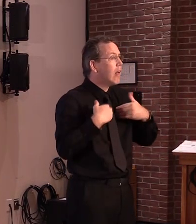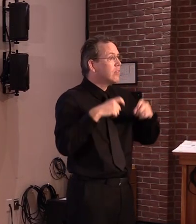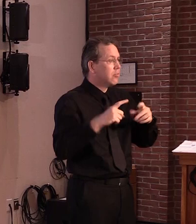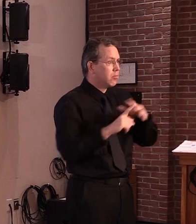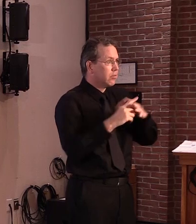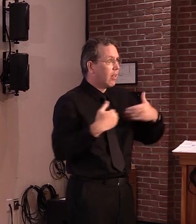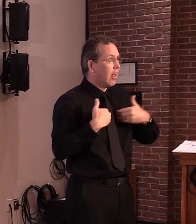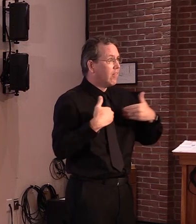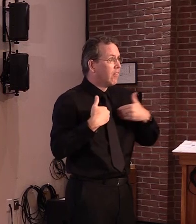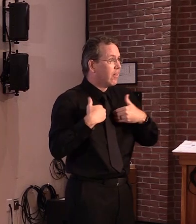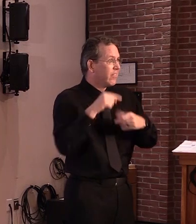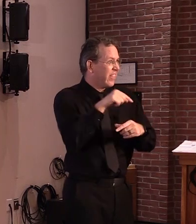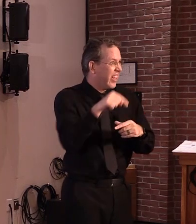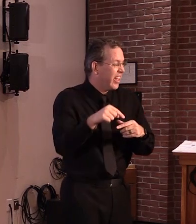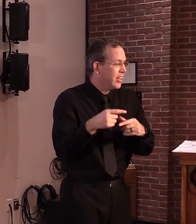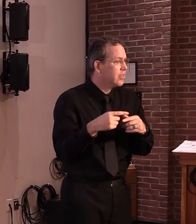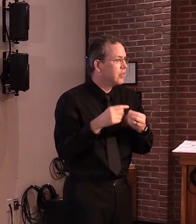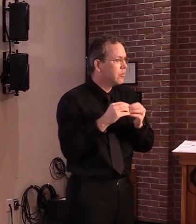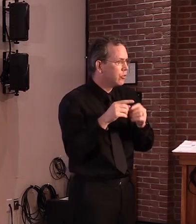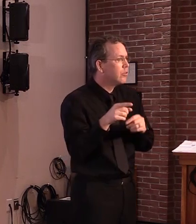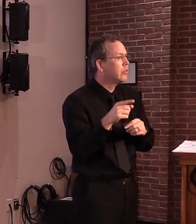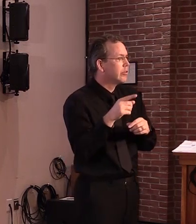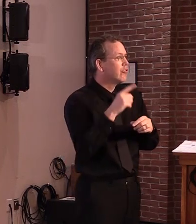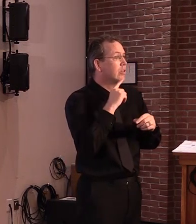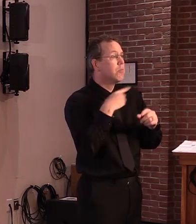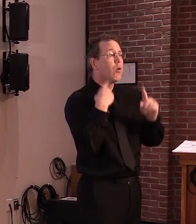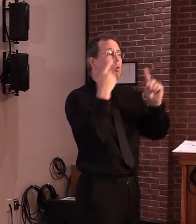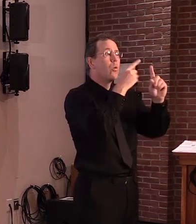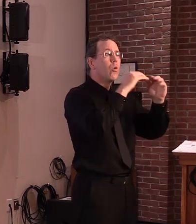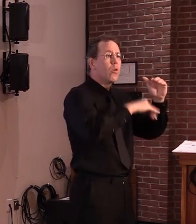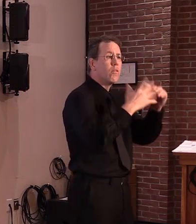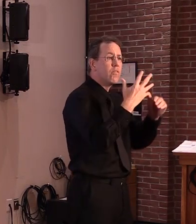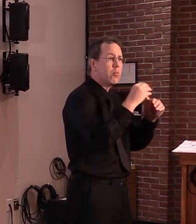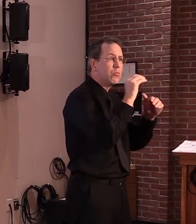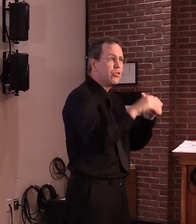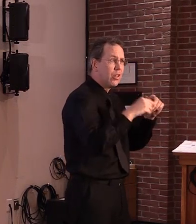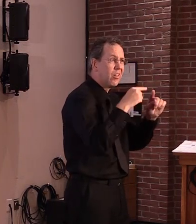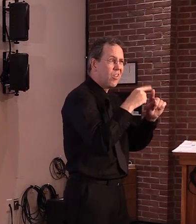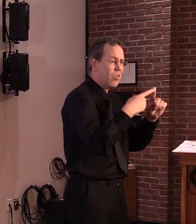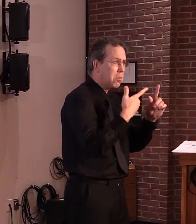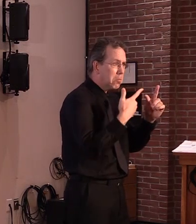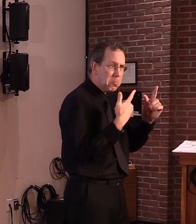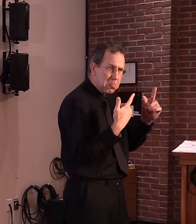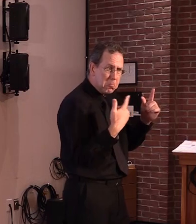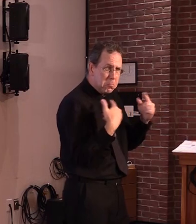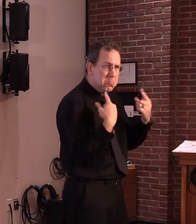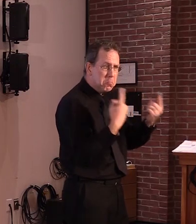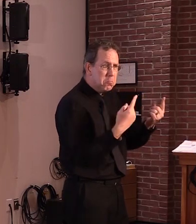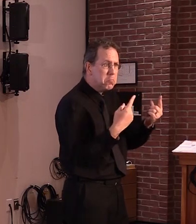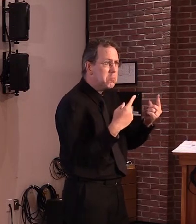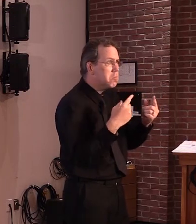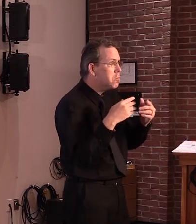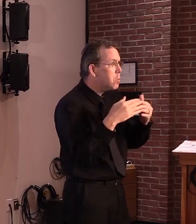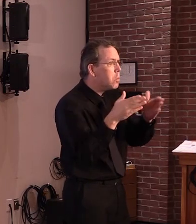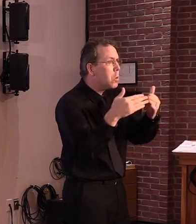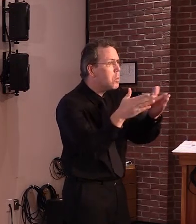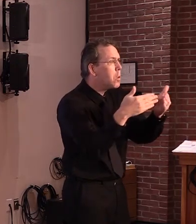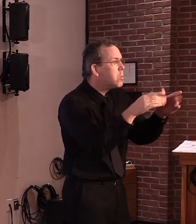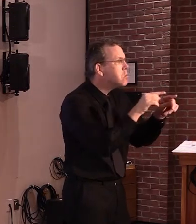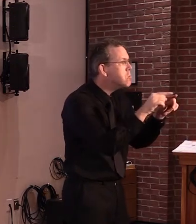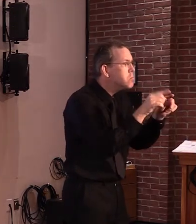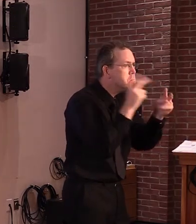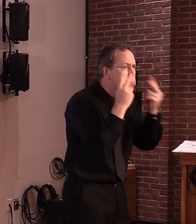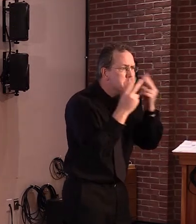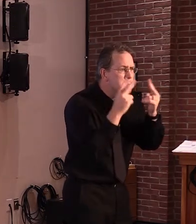that this percentage should remain below 5% during the reopening phase. Again, as we can see from the slide, the percent